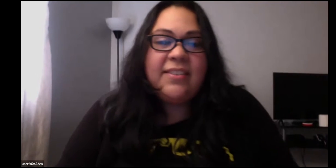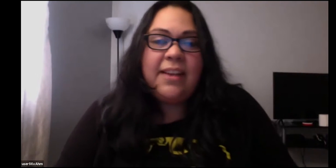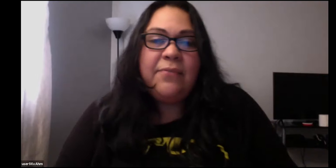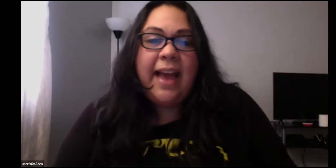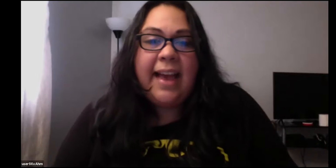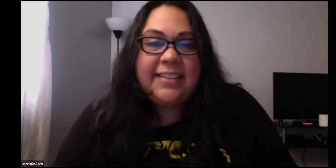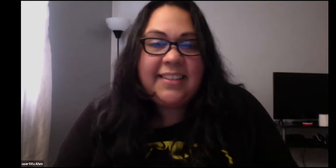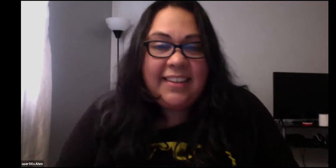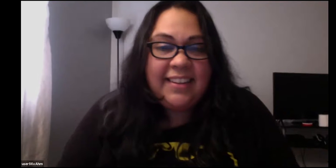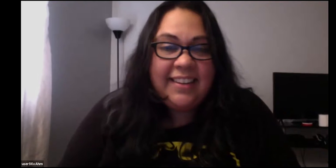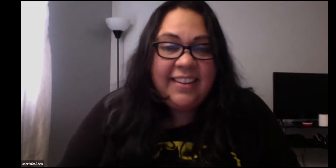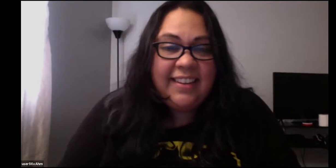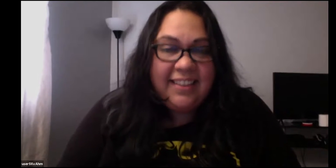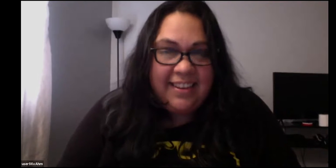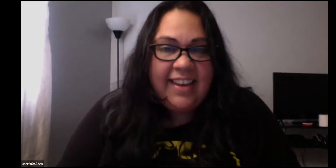for hat? Yes?